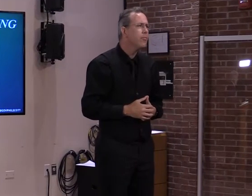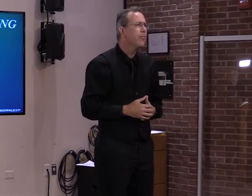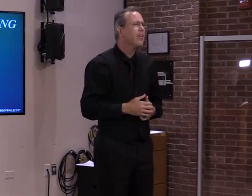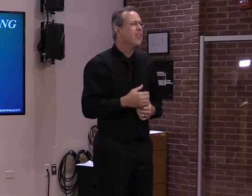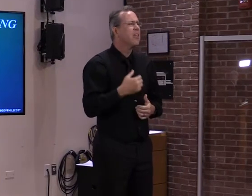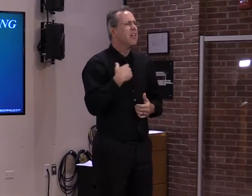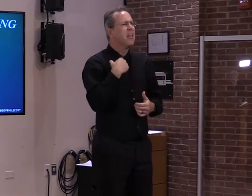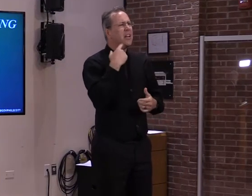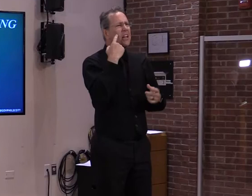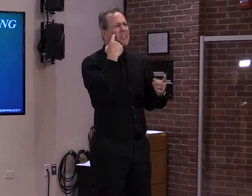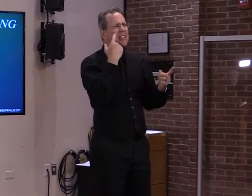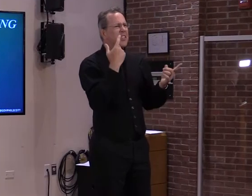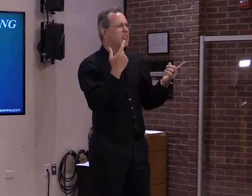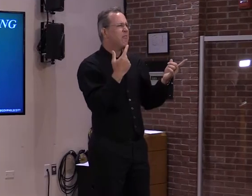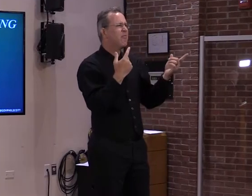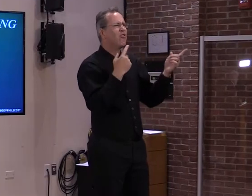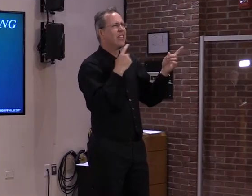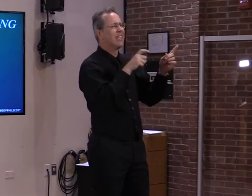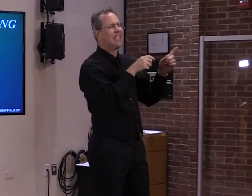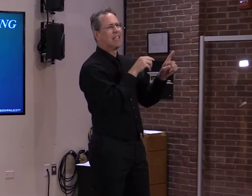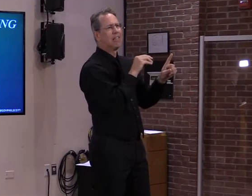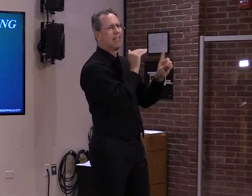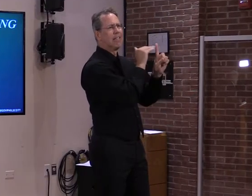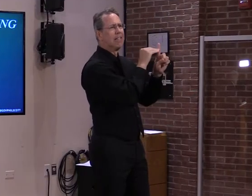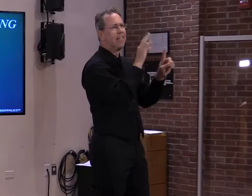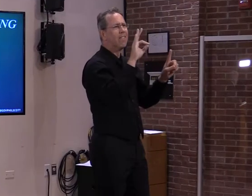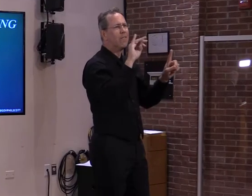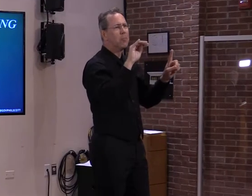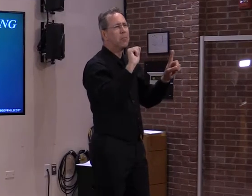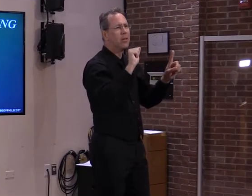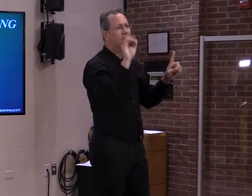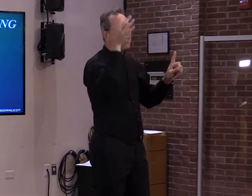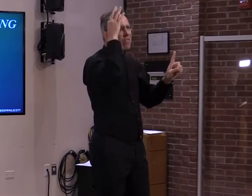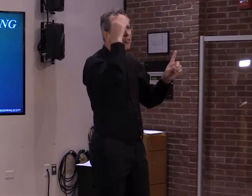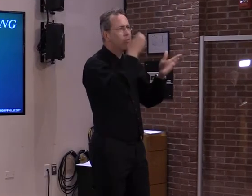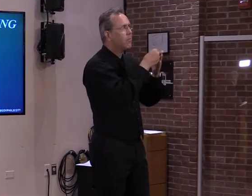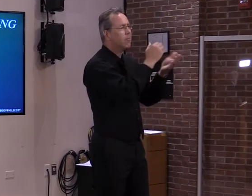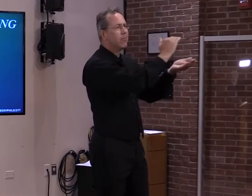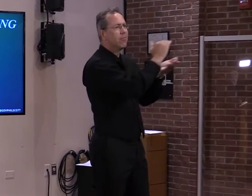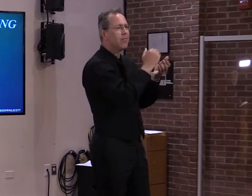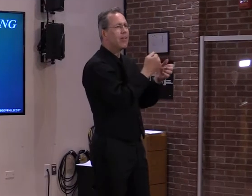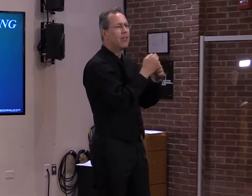trailers are not anticipated to be used.